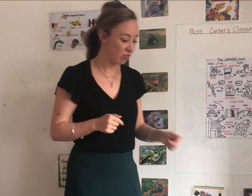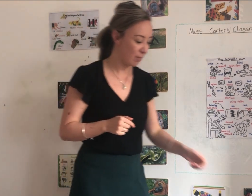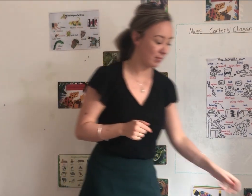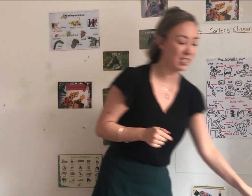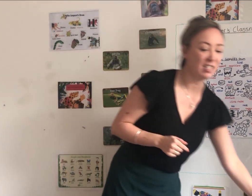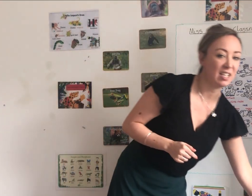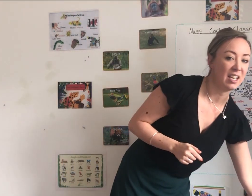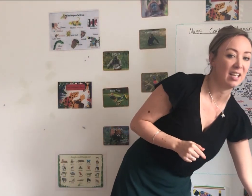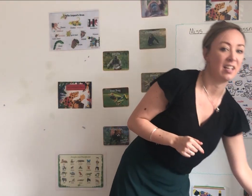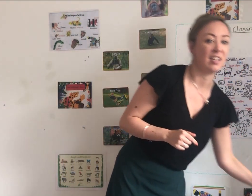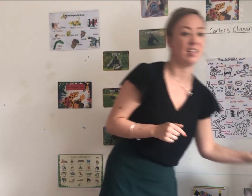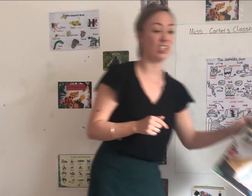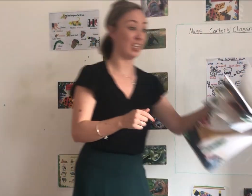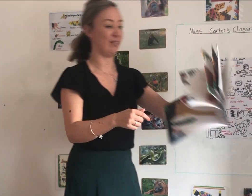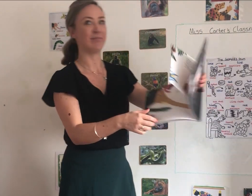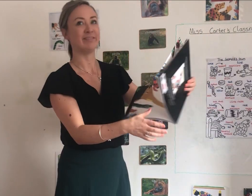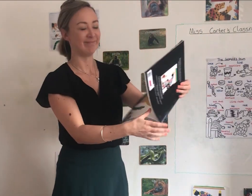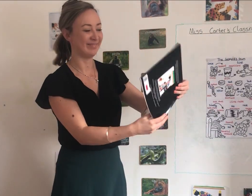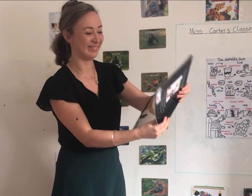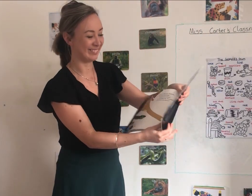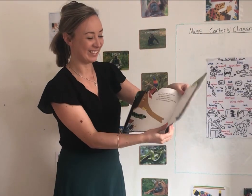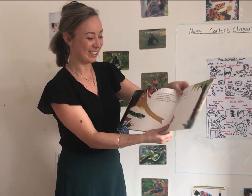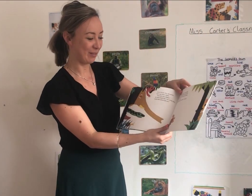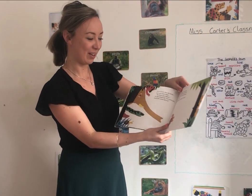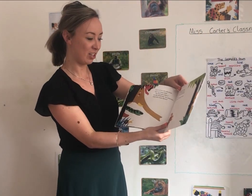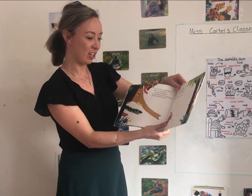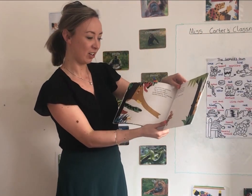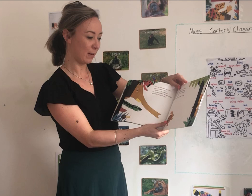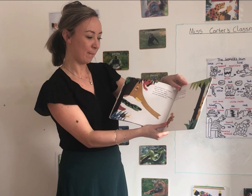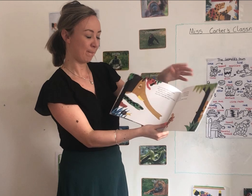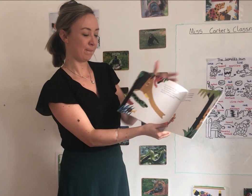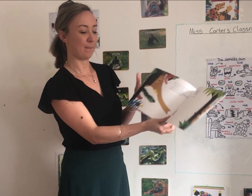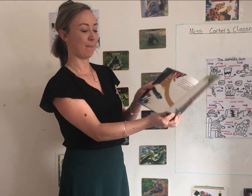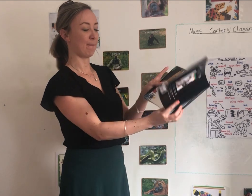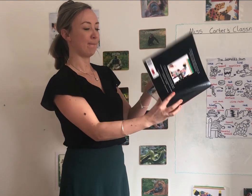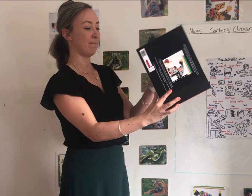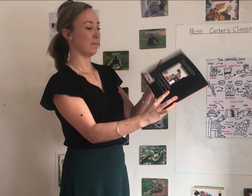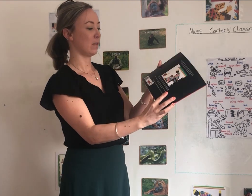drum, didn't he? She. Shall we have a